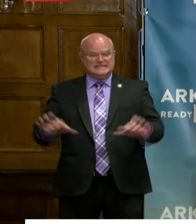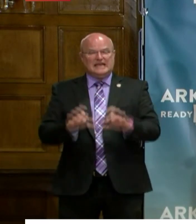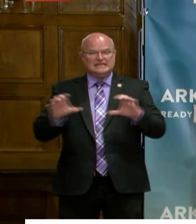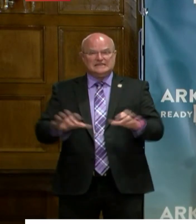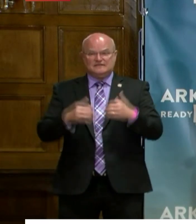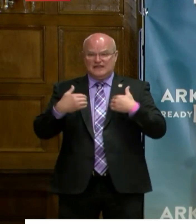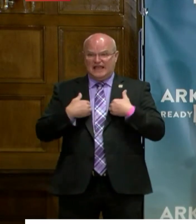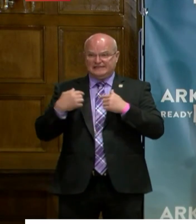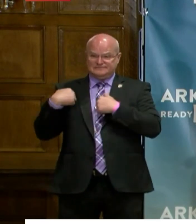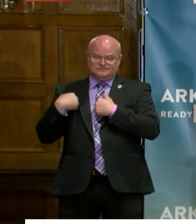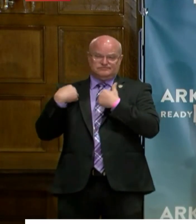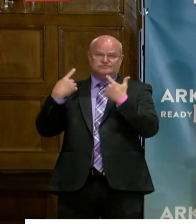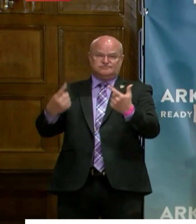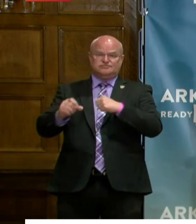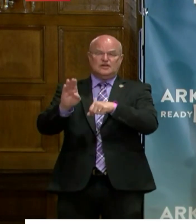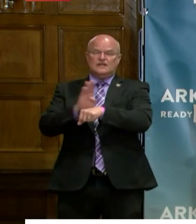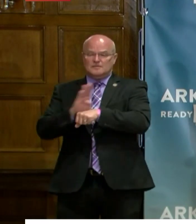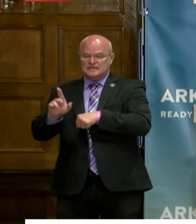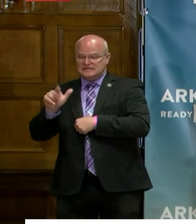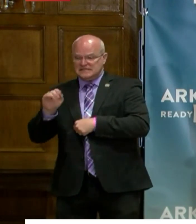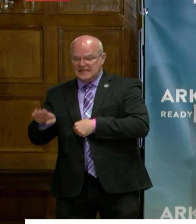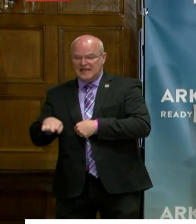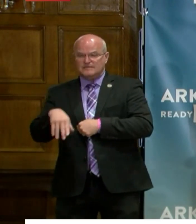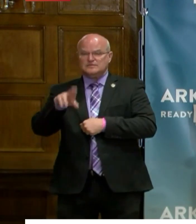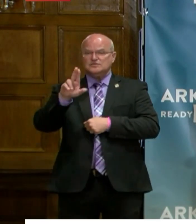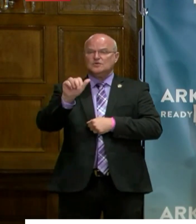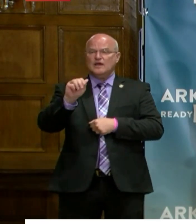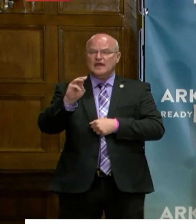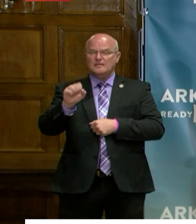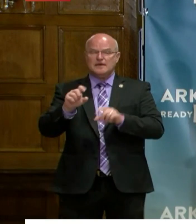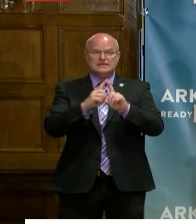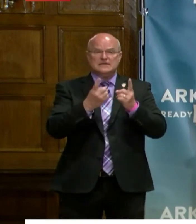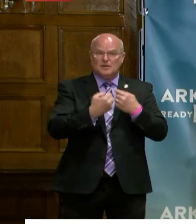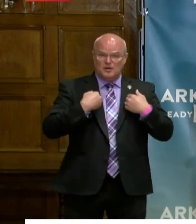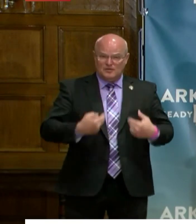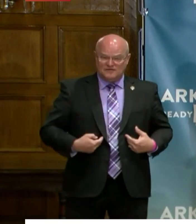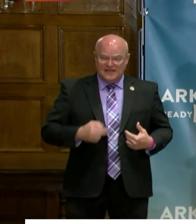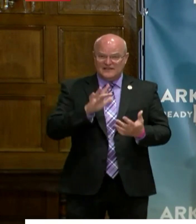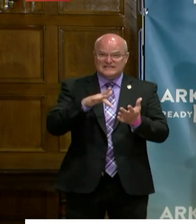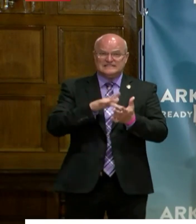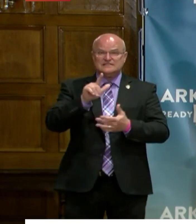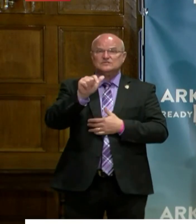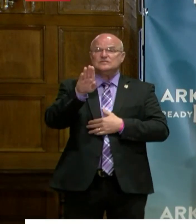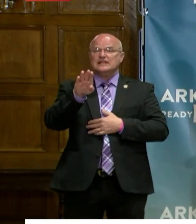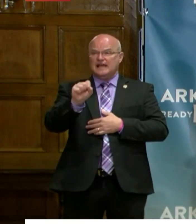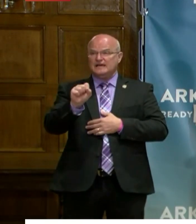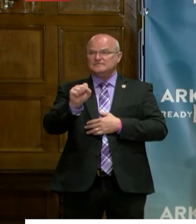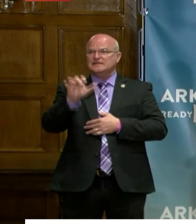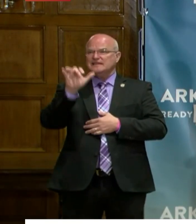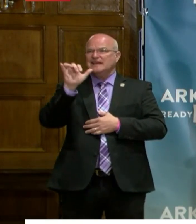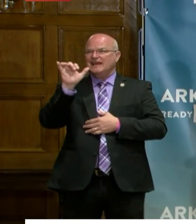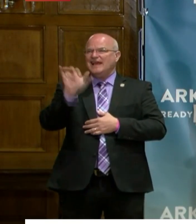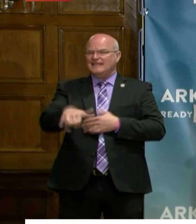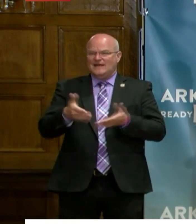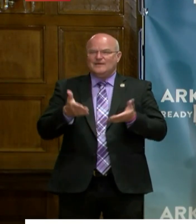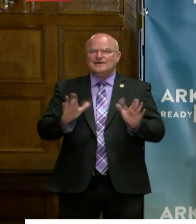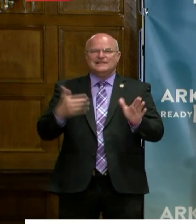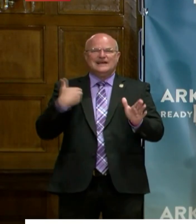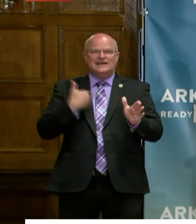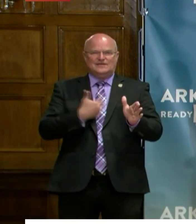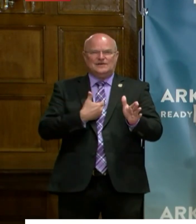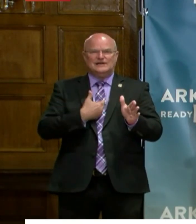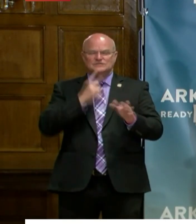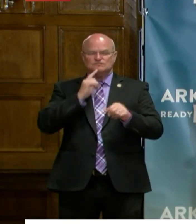activity that we've had before, the commercial labs, UAMS, the Department of Health Central Labs, that will allow us